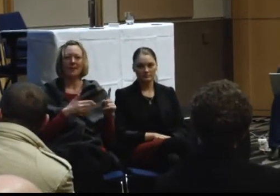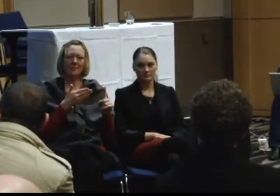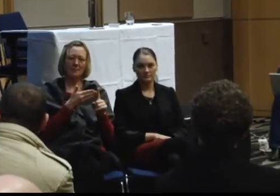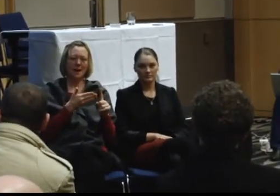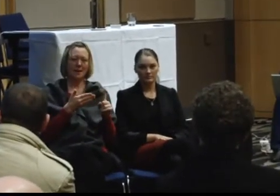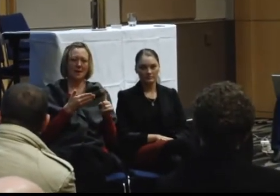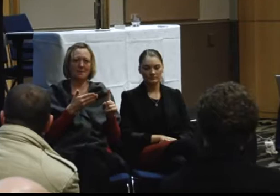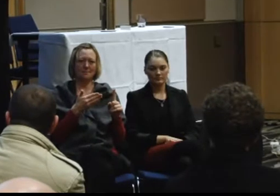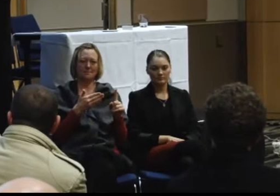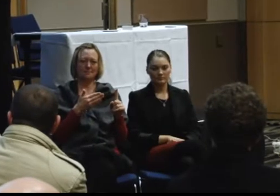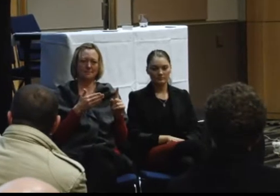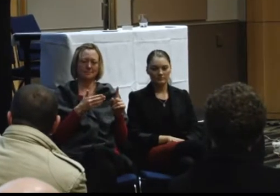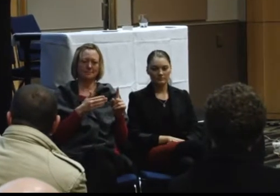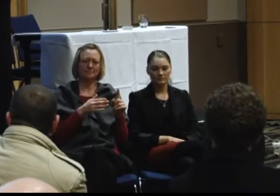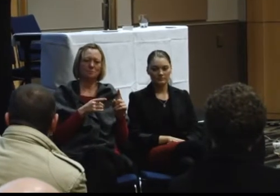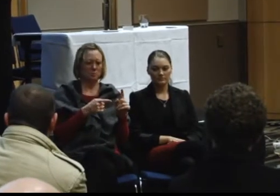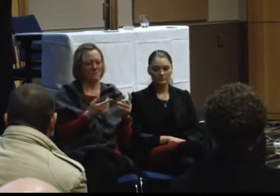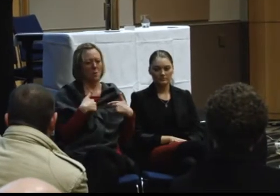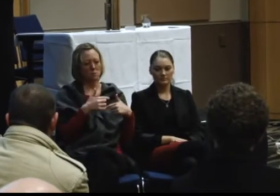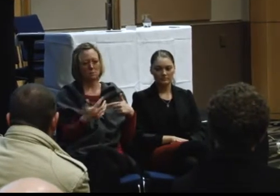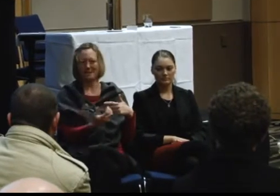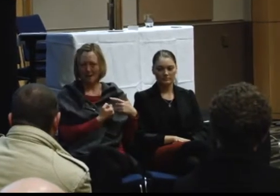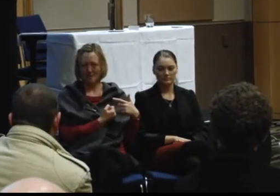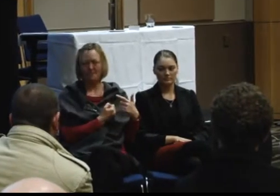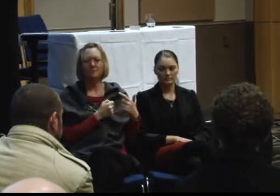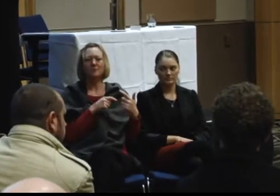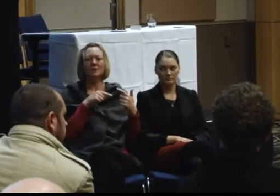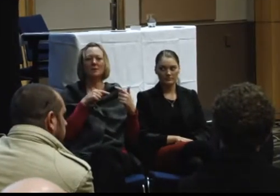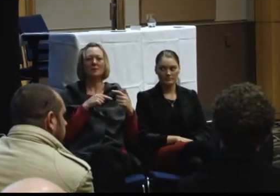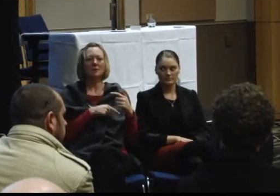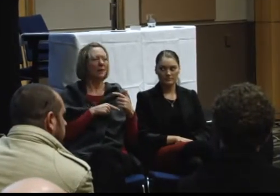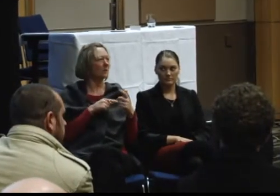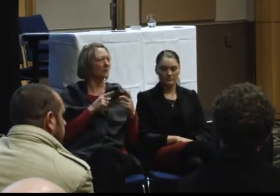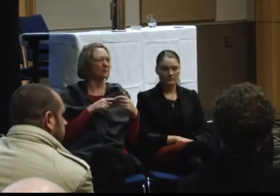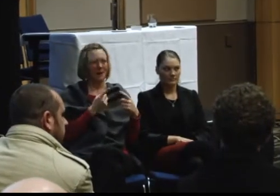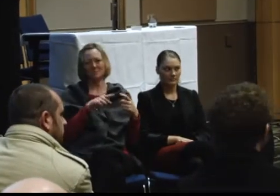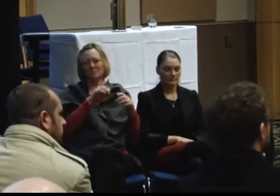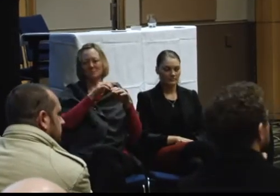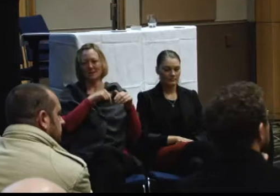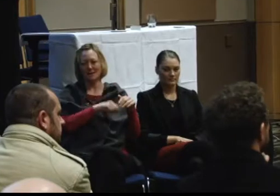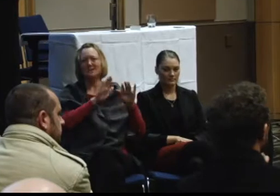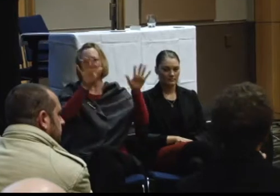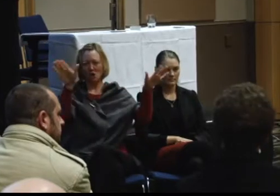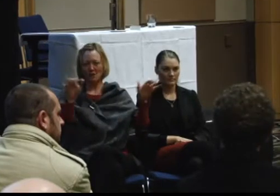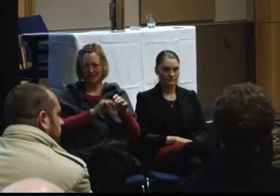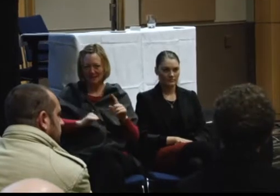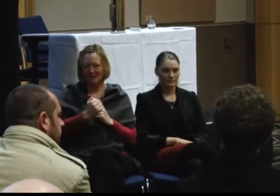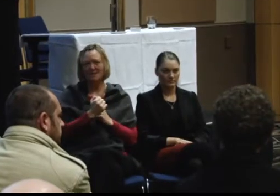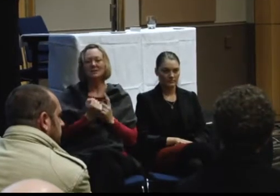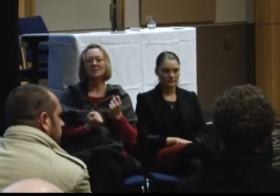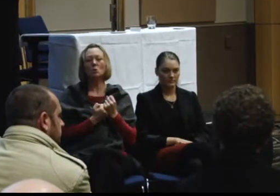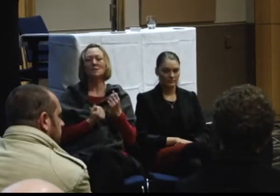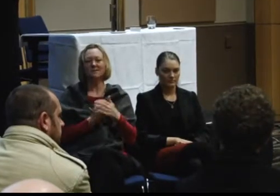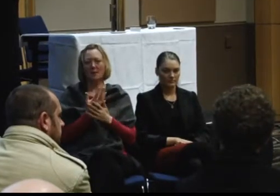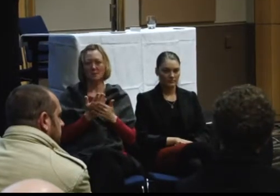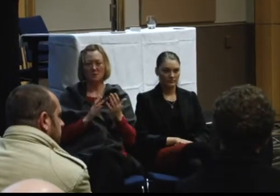primary source of income, out to as wide as we can in society, supporting the development of the Internet in New Zealand and how